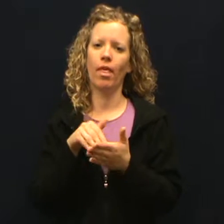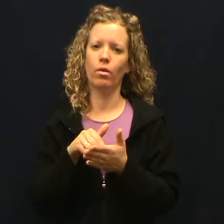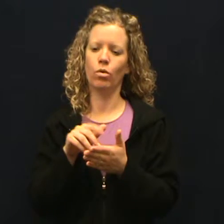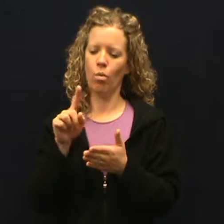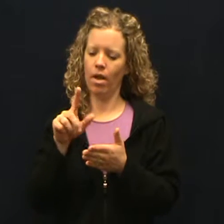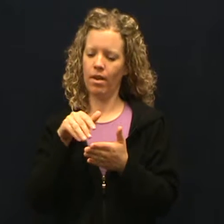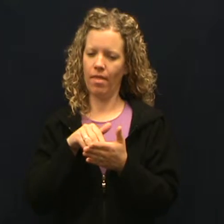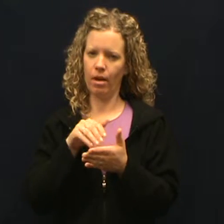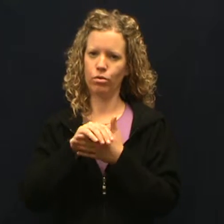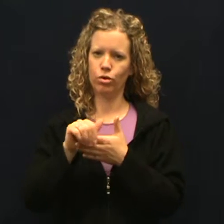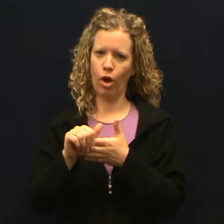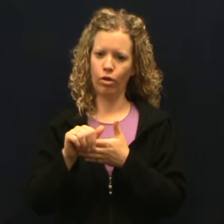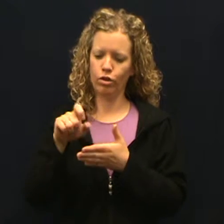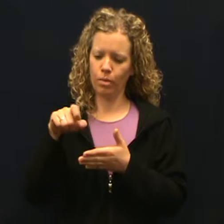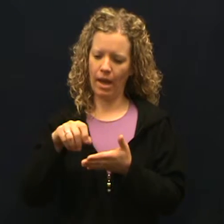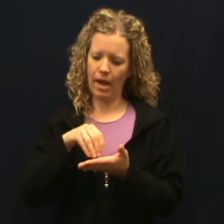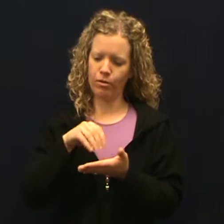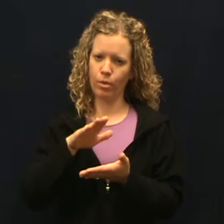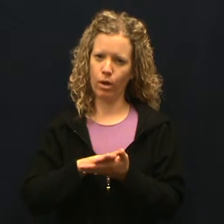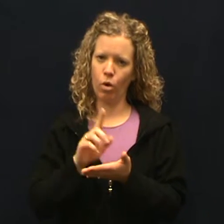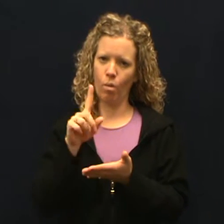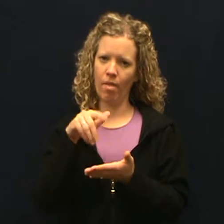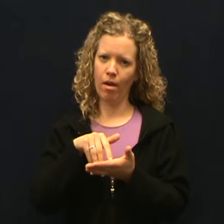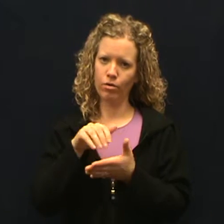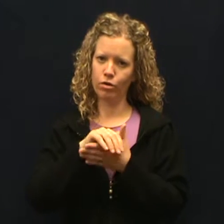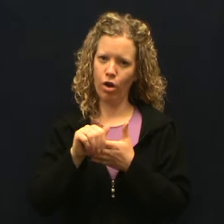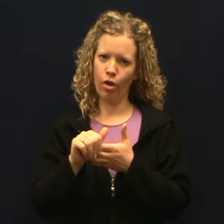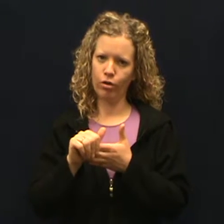that $1,000 interest receivable at the end of the year.